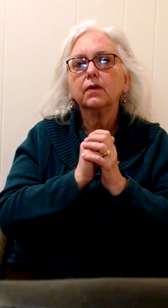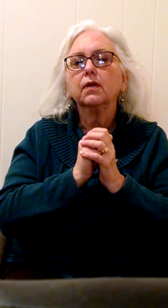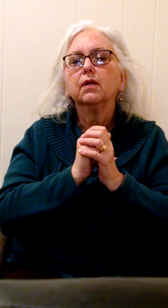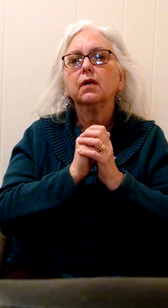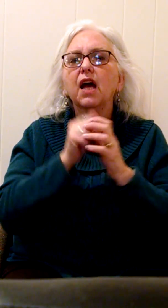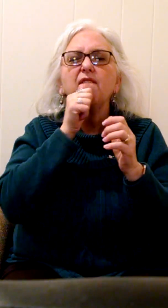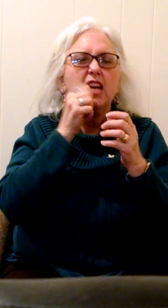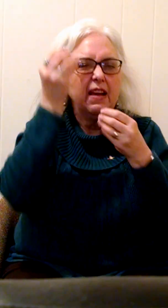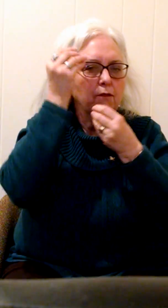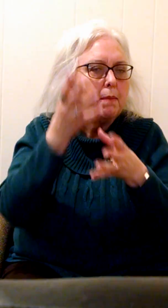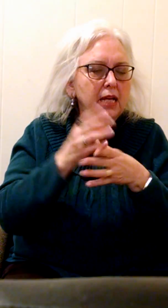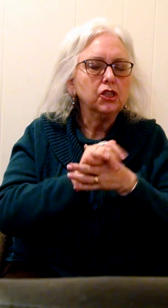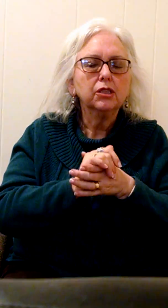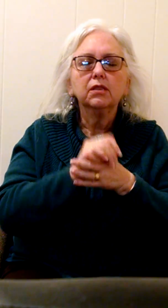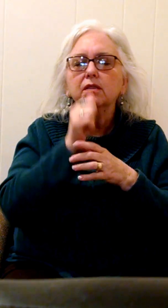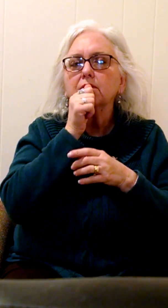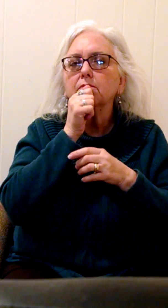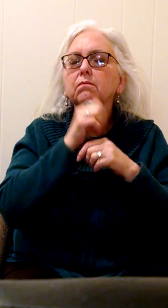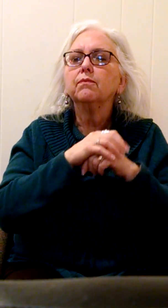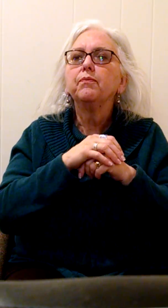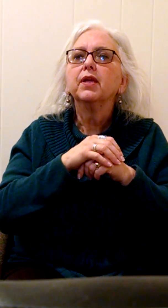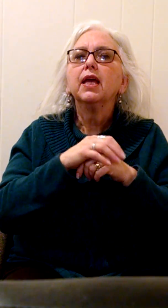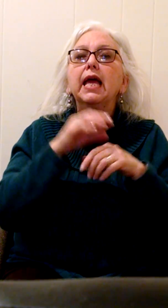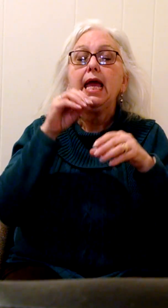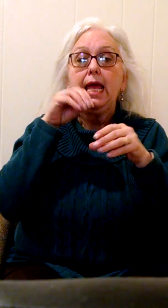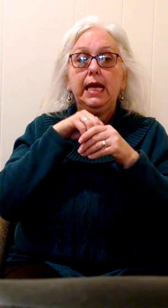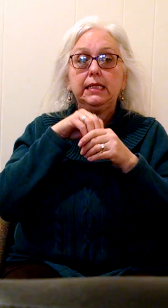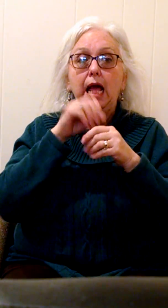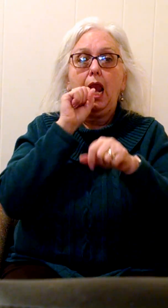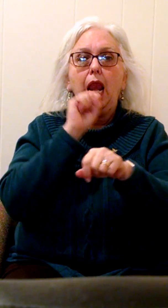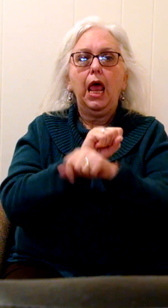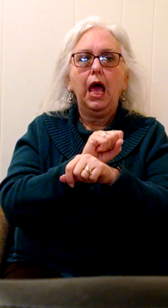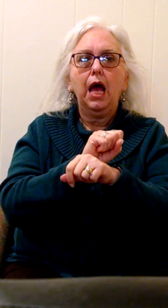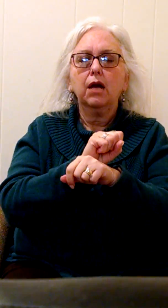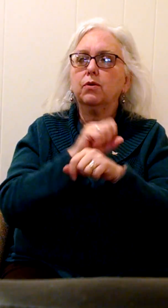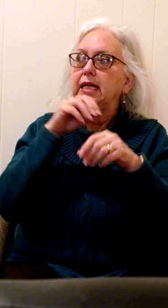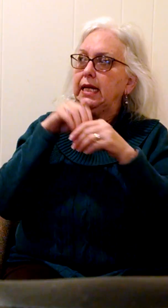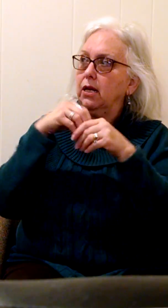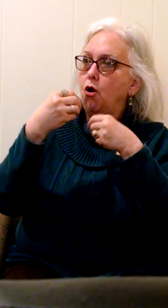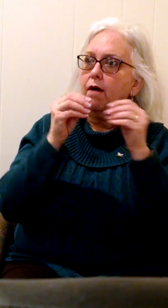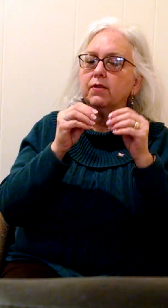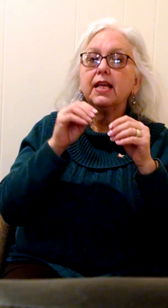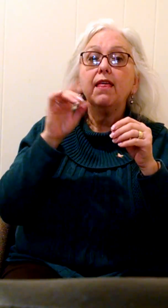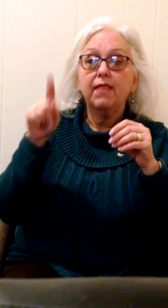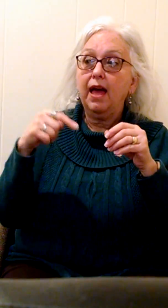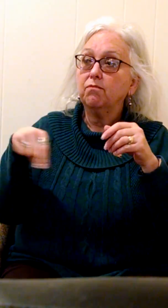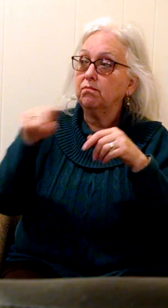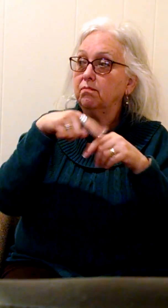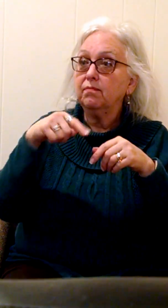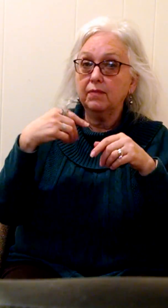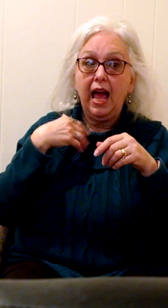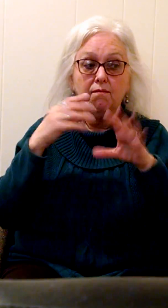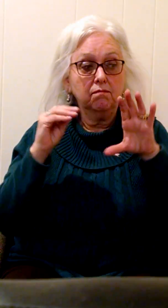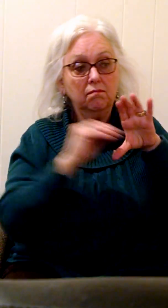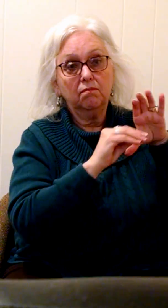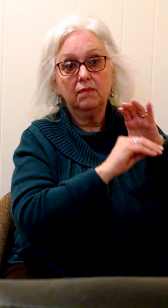Internal locks will be used on offices that contain confidential information and areas such